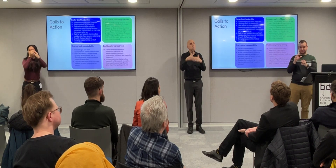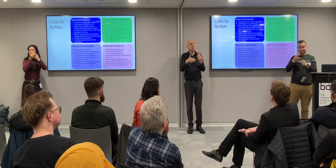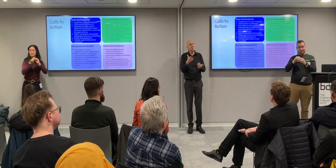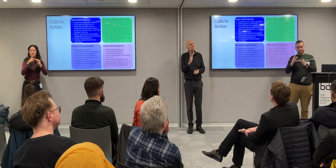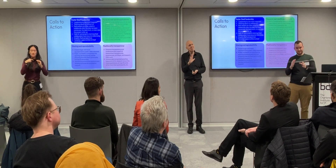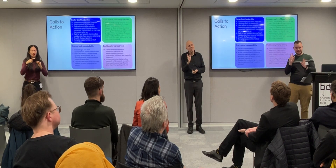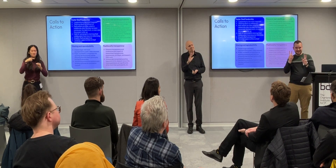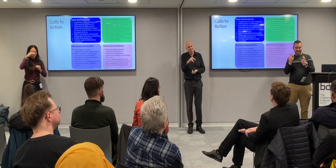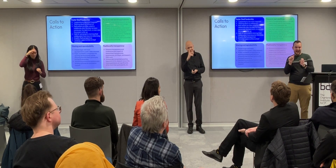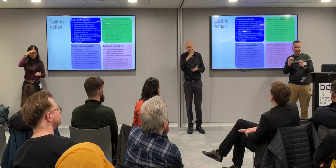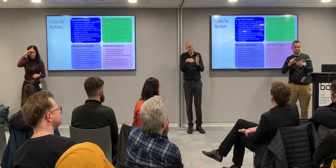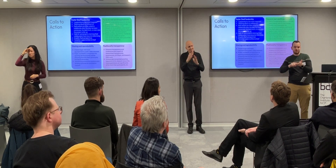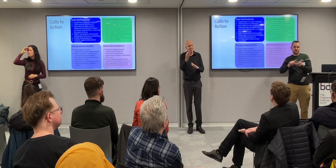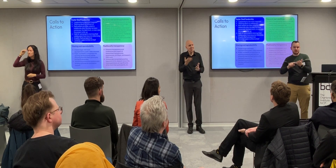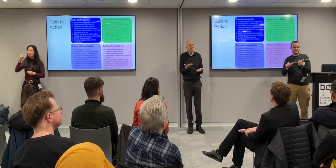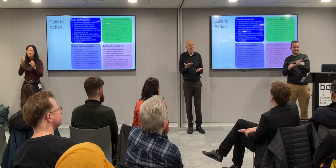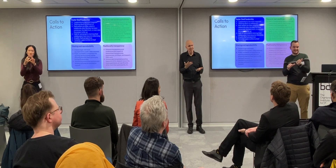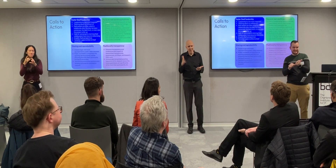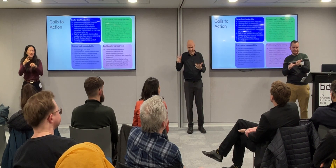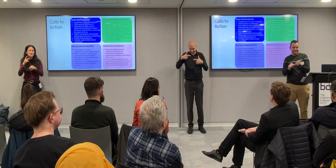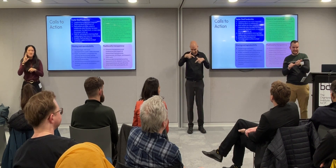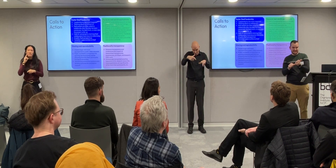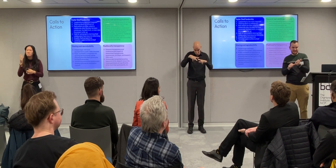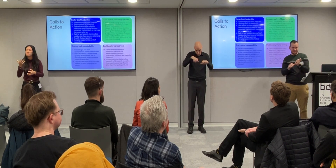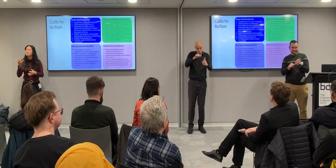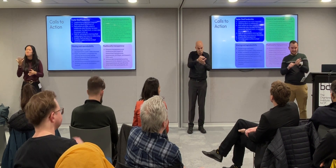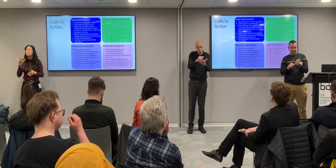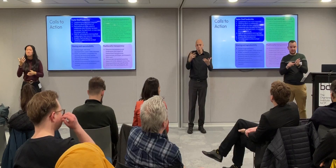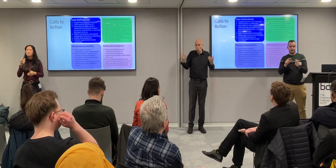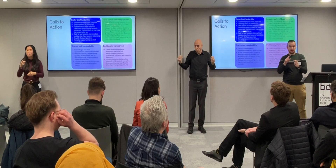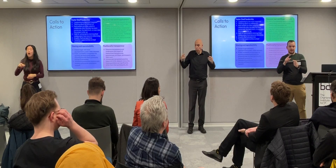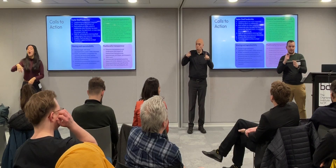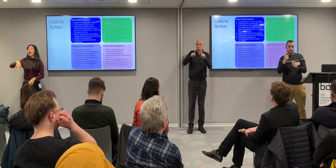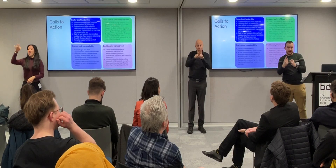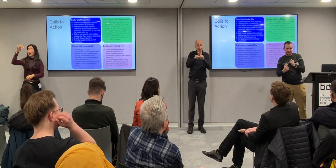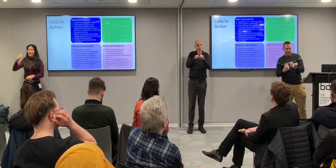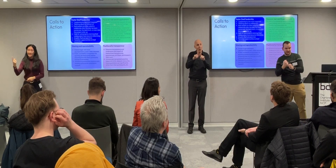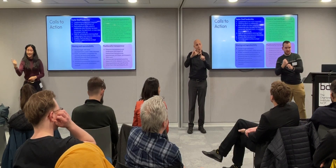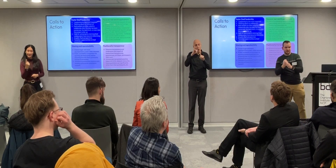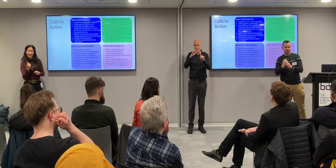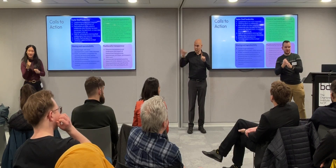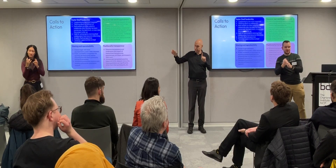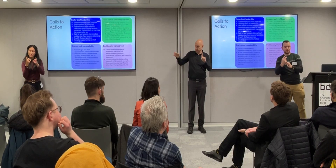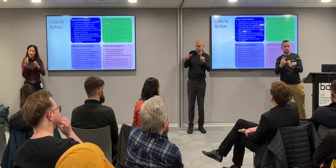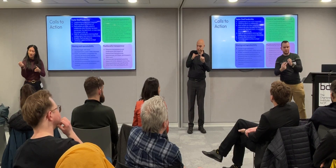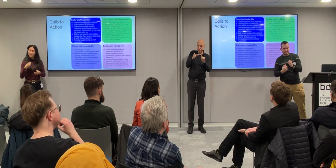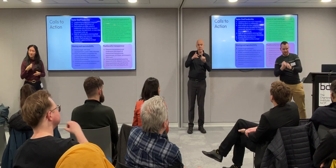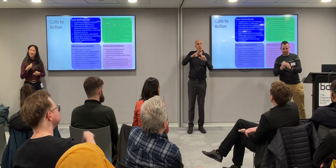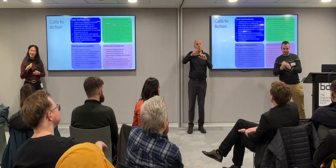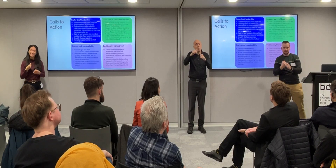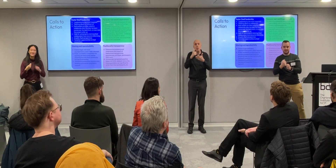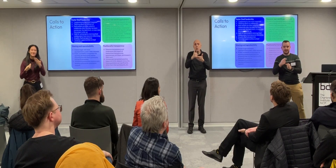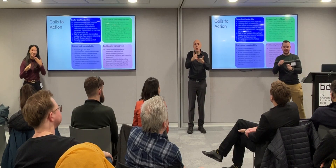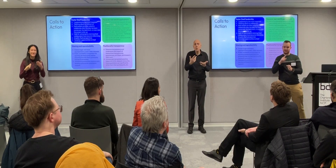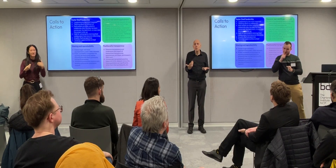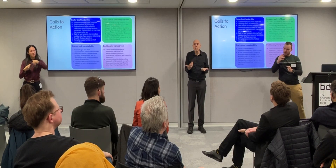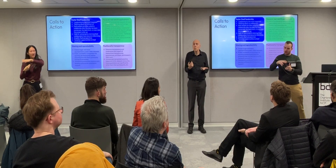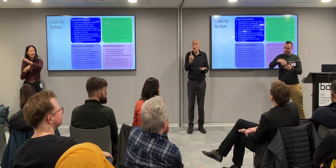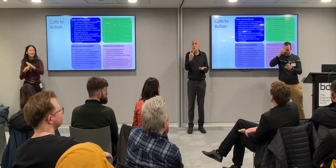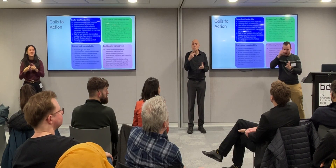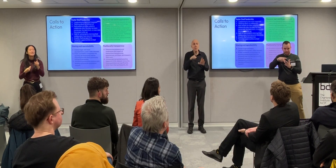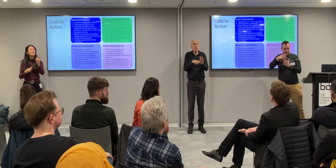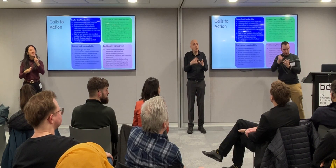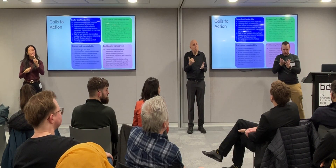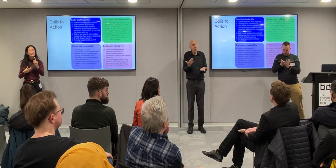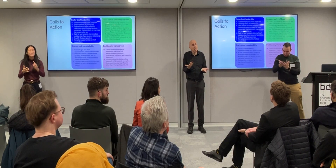research without the deaf person. So maybe having somebody come on board as a research assistant for a year or 2